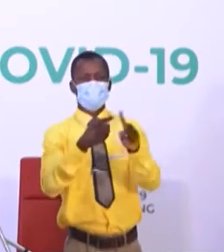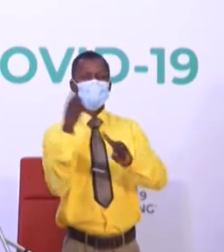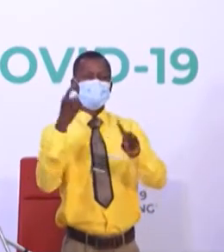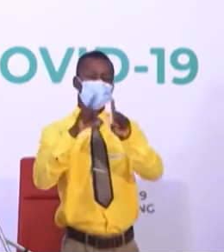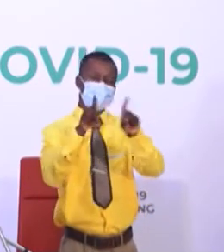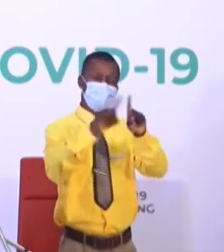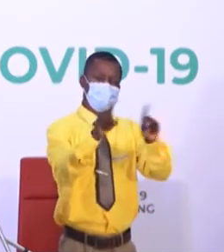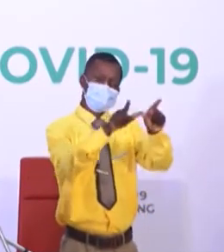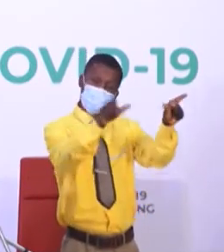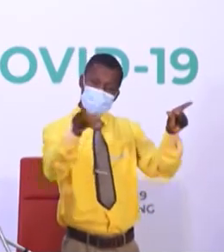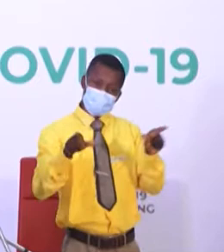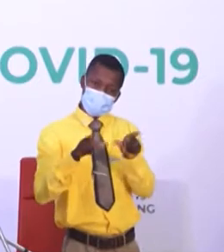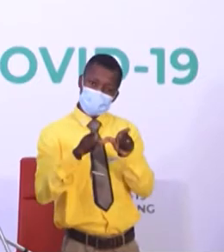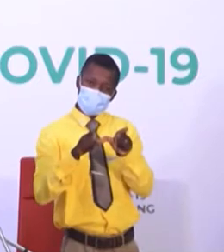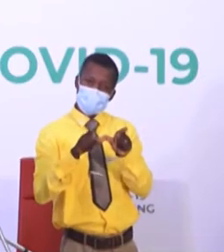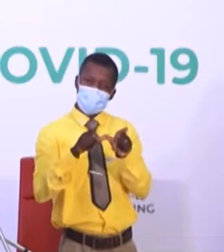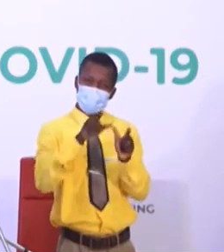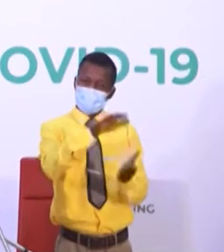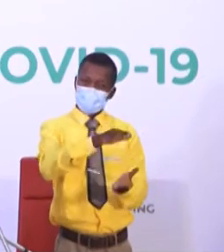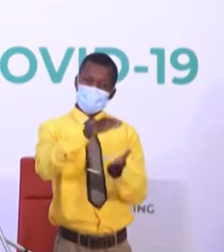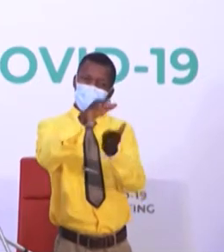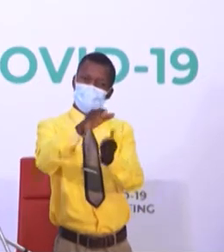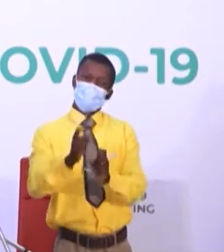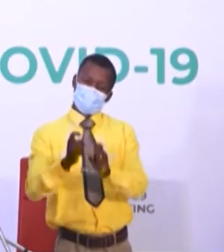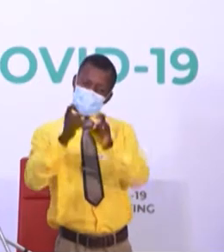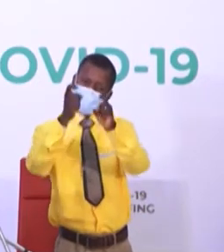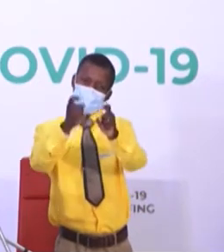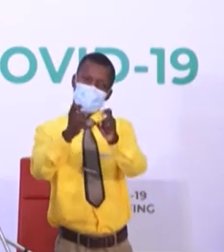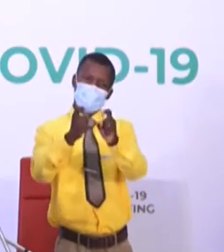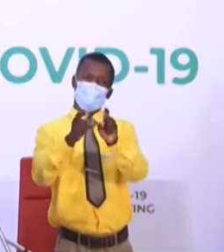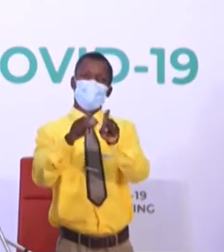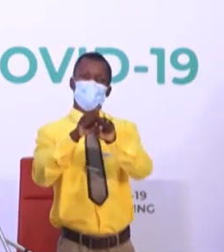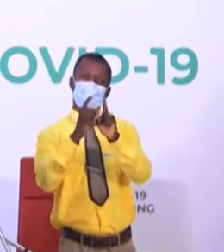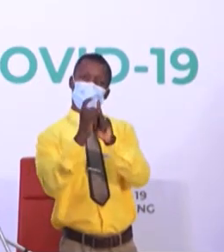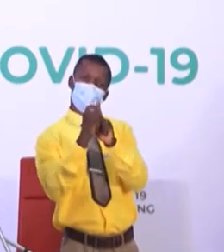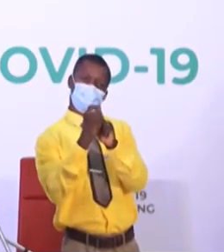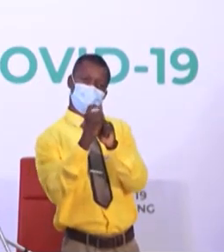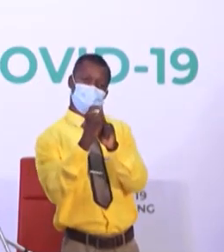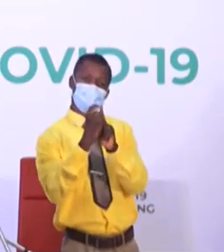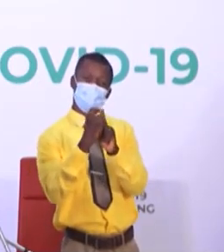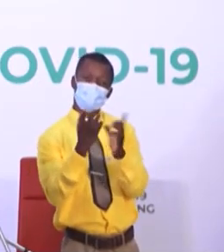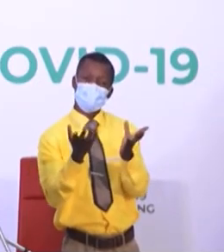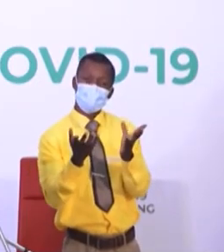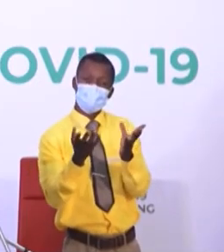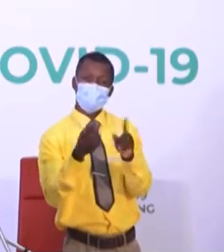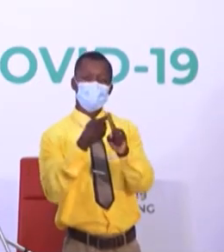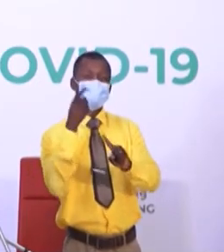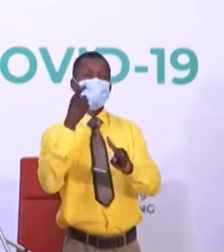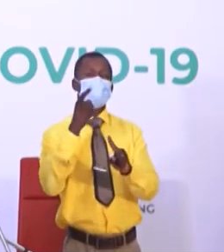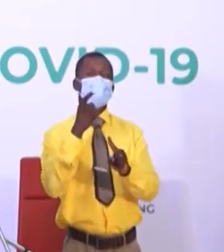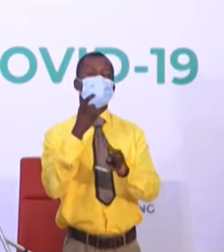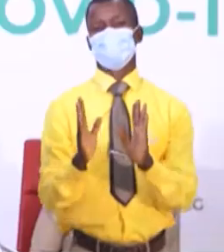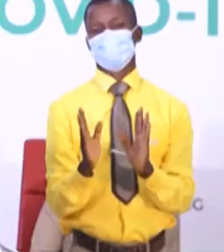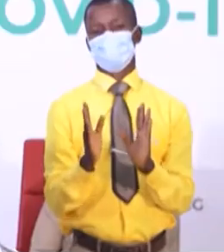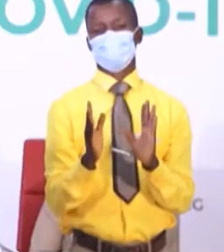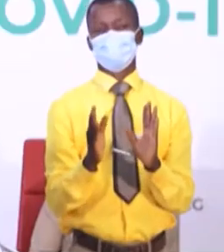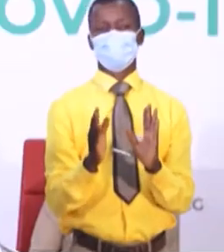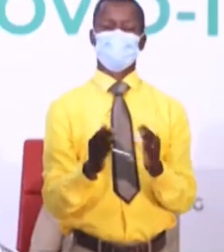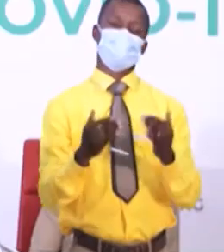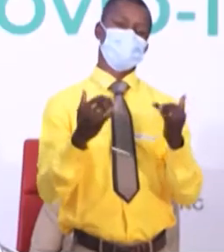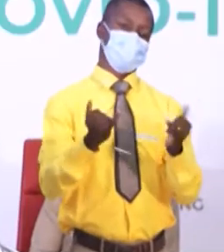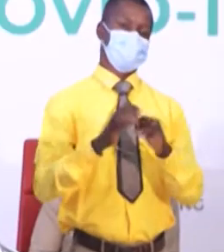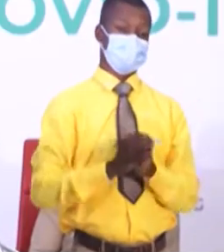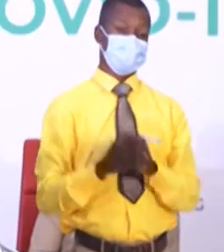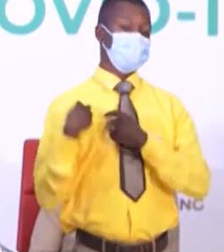grain reserve, as well as rice cured from the Nigerian Customs Services. Since the